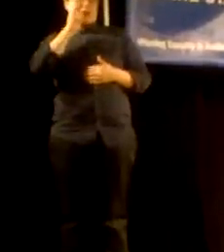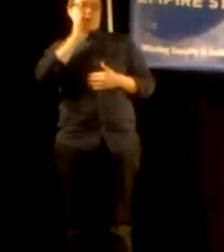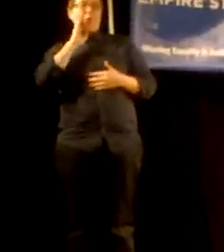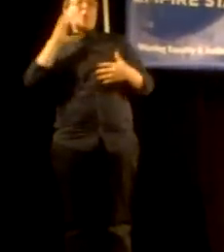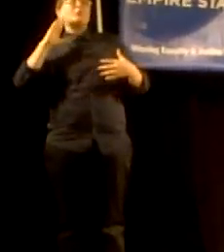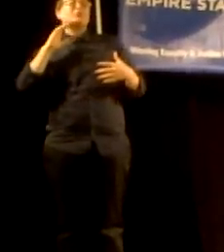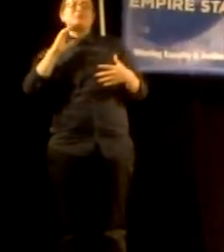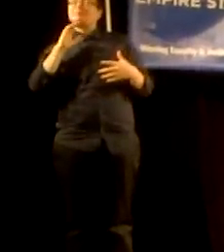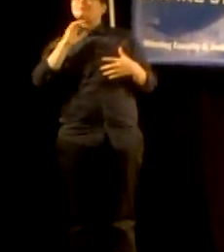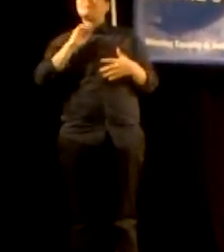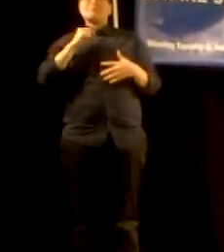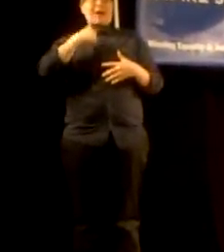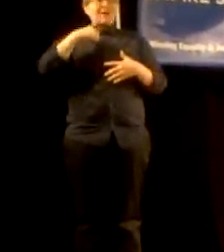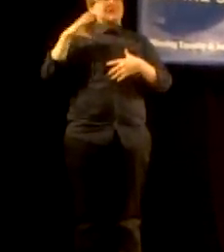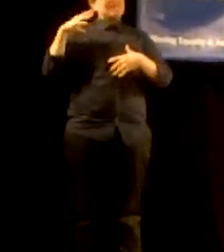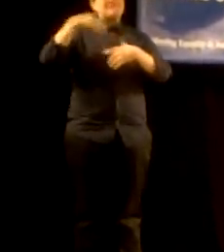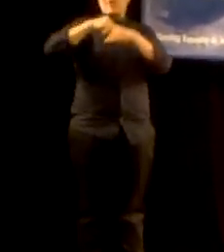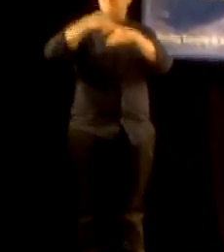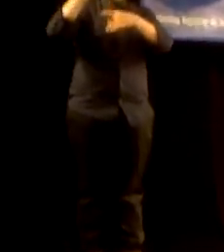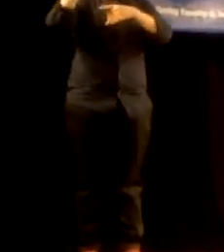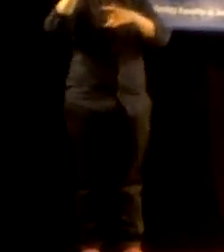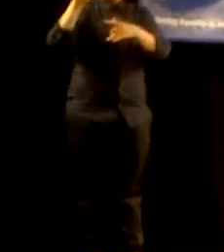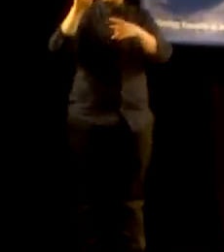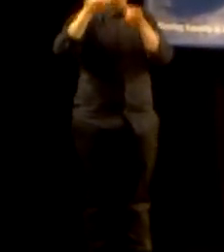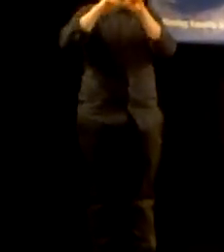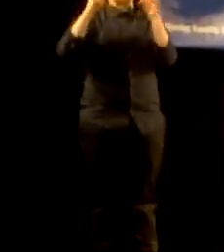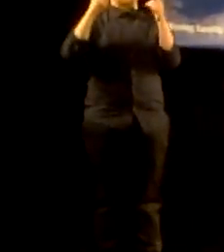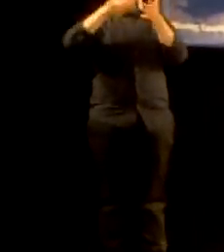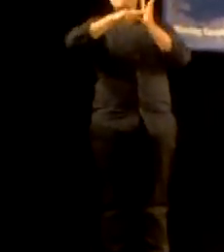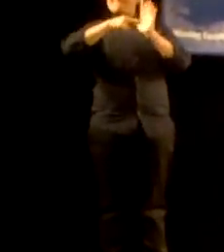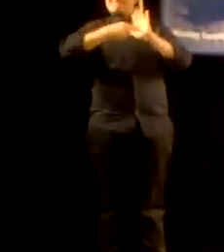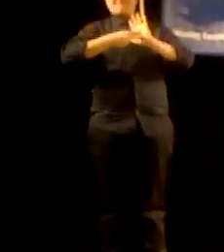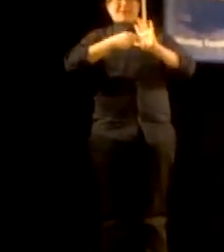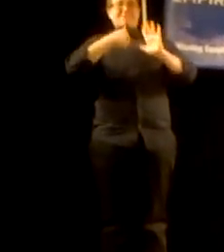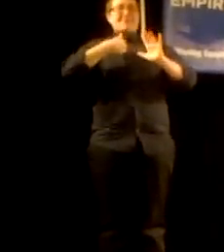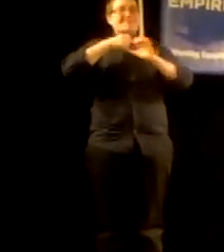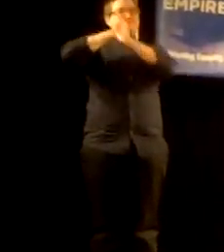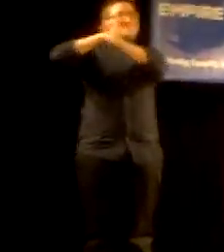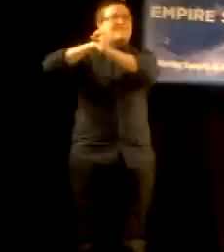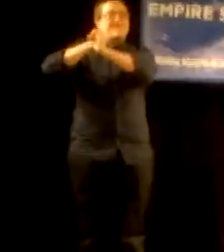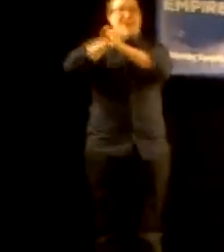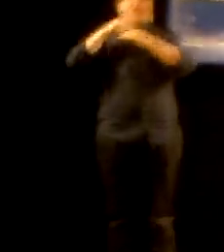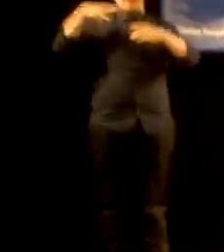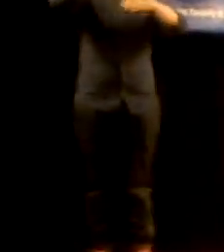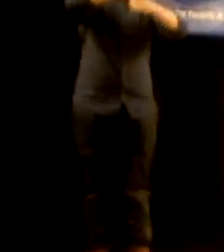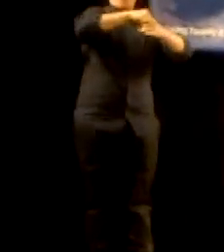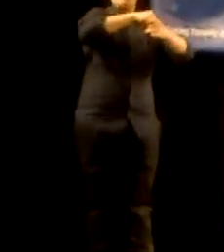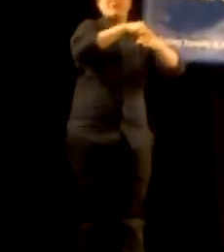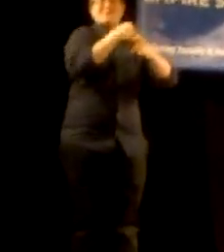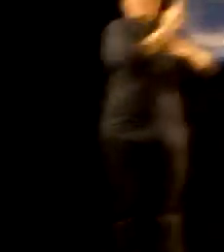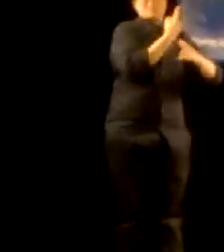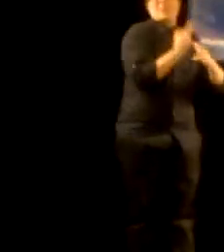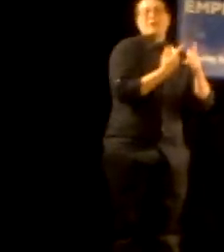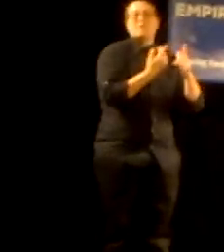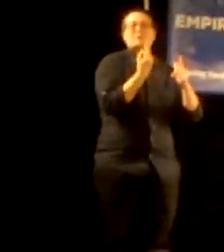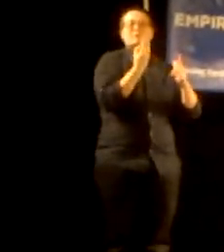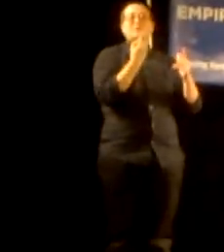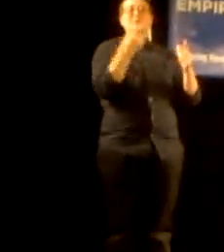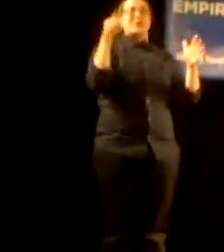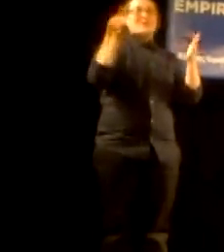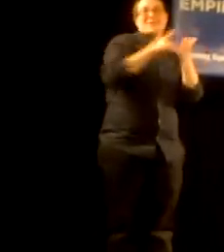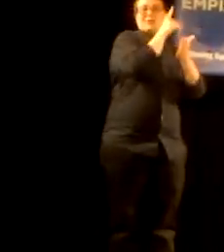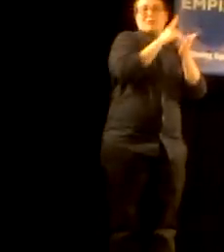show and have acted in films, that that doesn't mean I'm immune to the fates that Cece, Paige, Brandi,